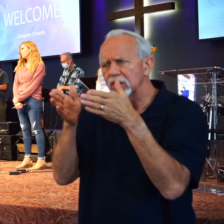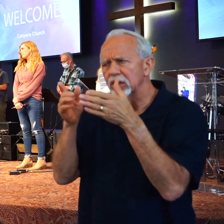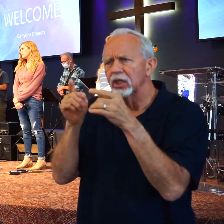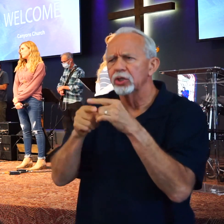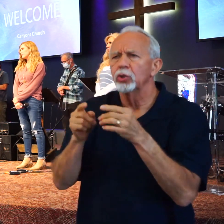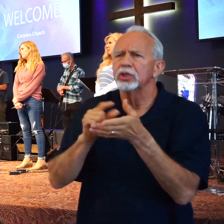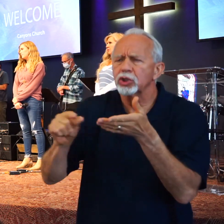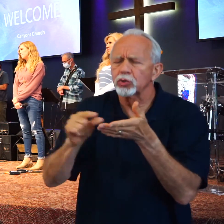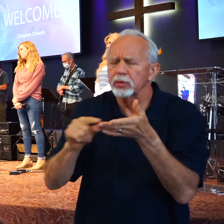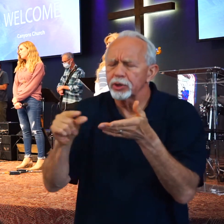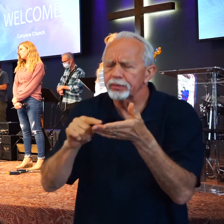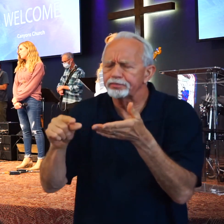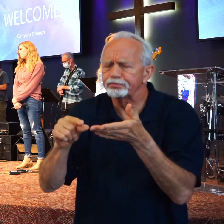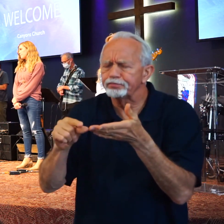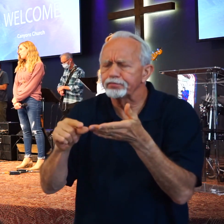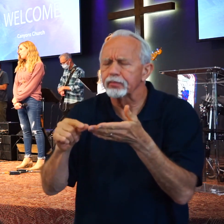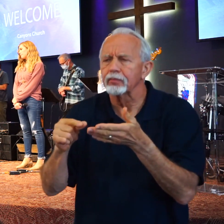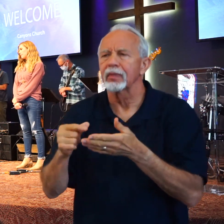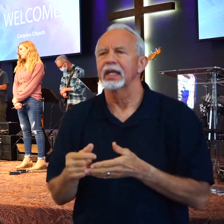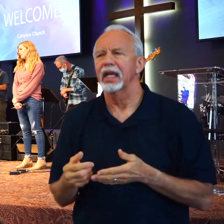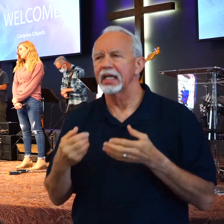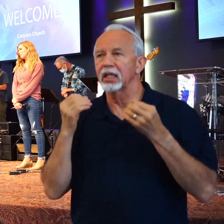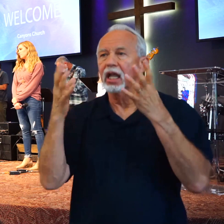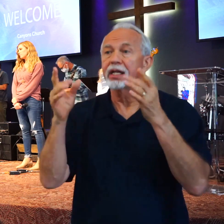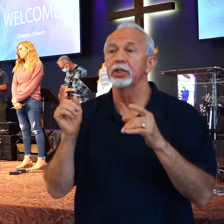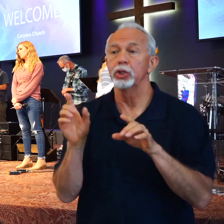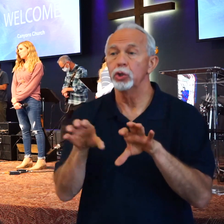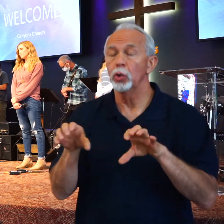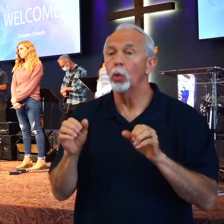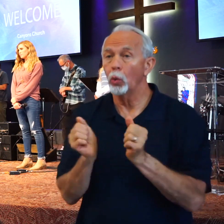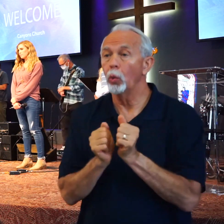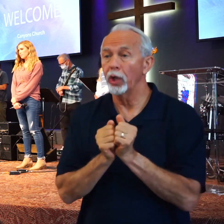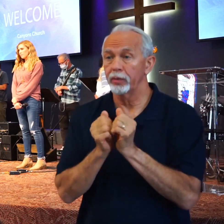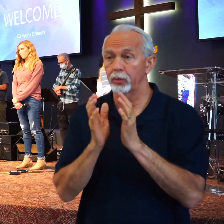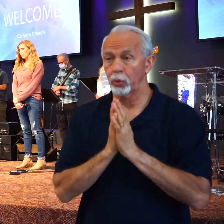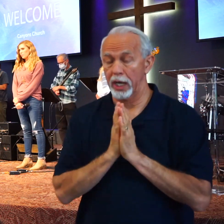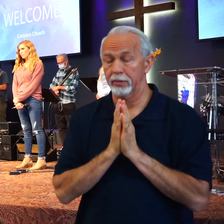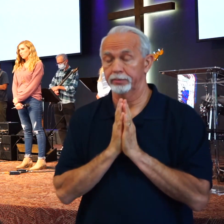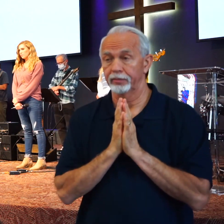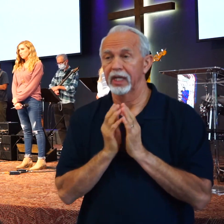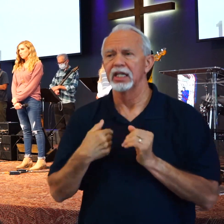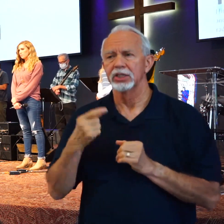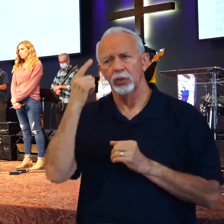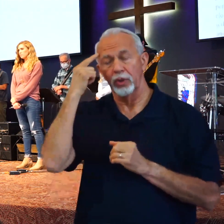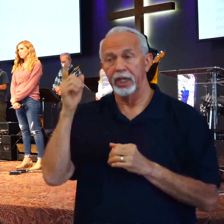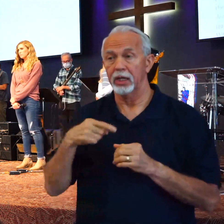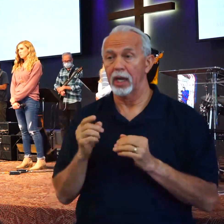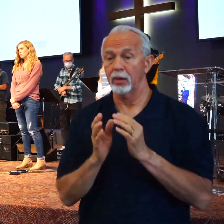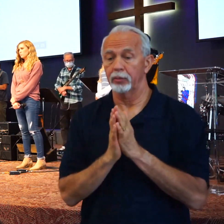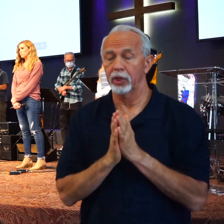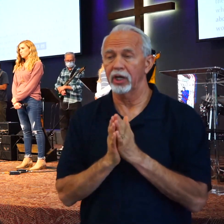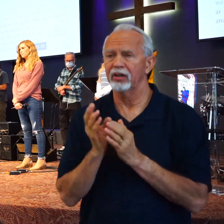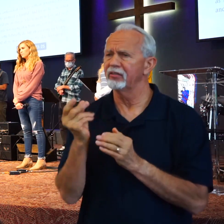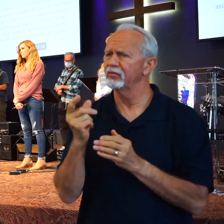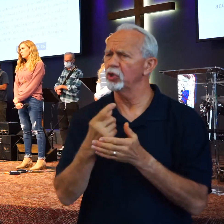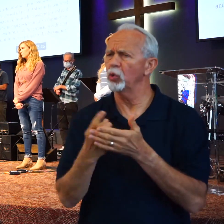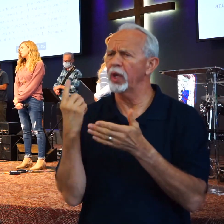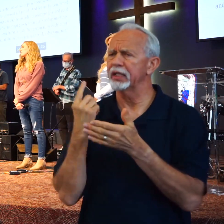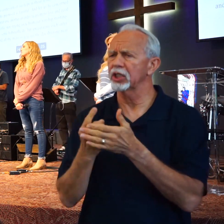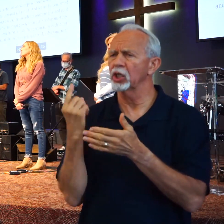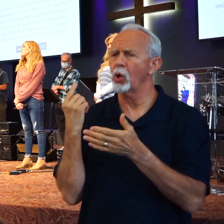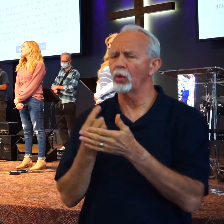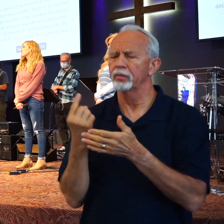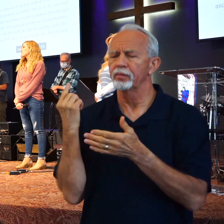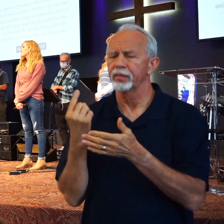passage of Scripture that has quite a bit to do with prayer. And as we think of prayer, a few weeks ago, we